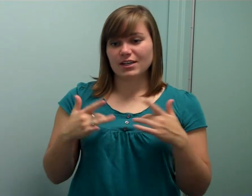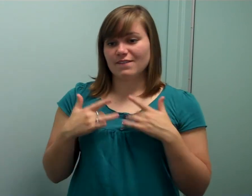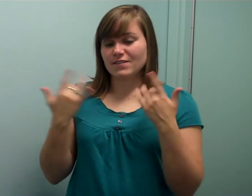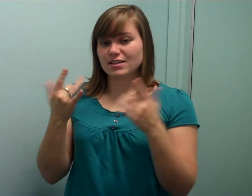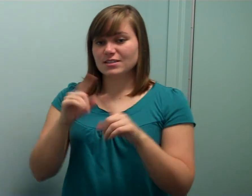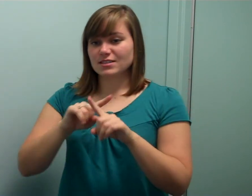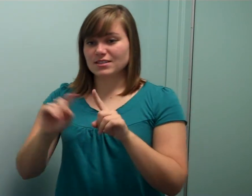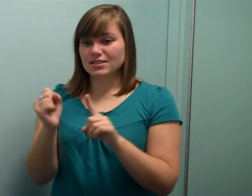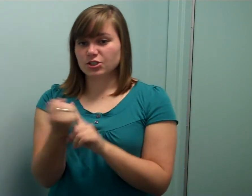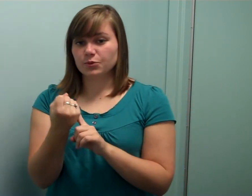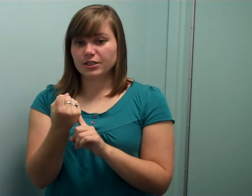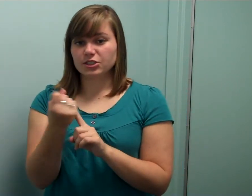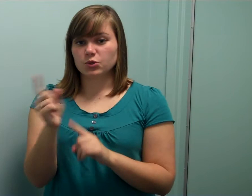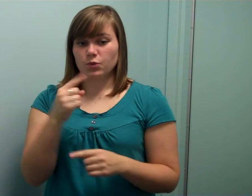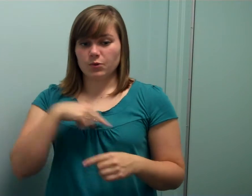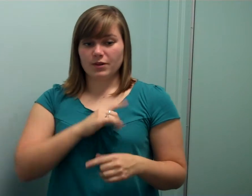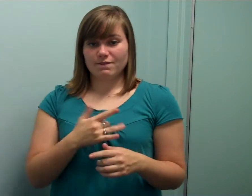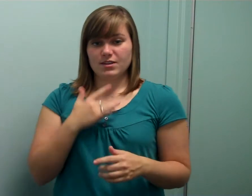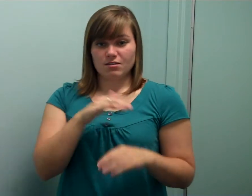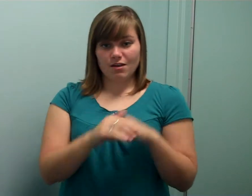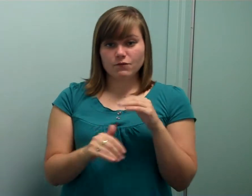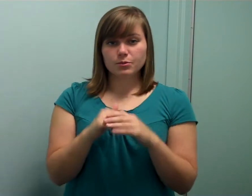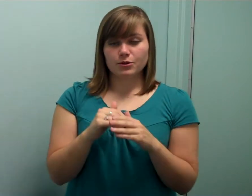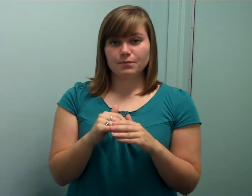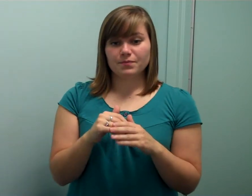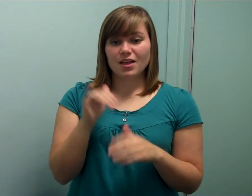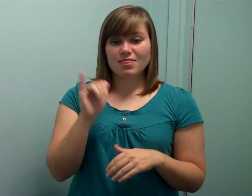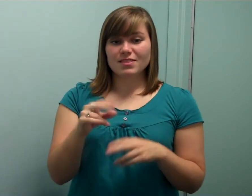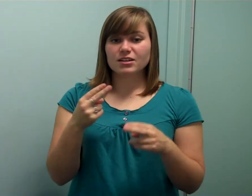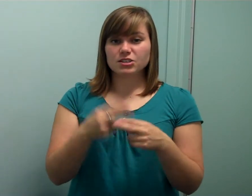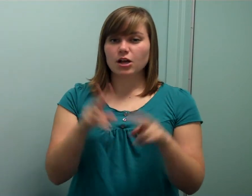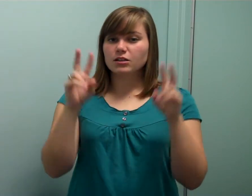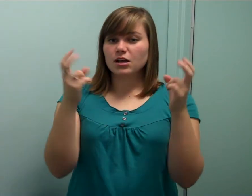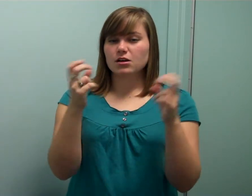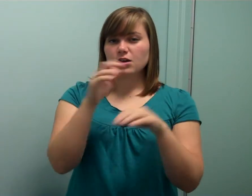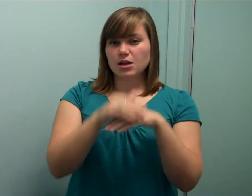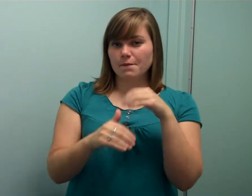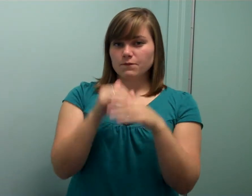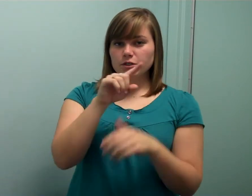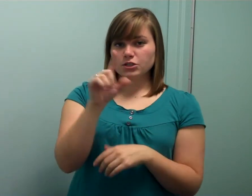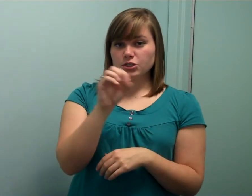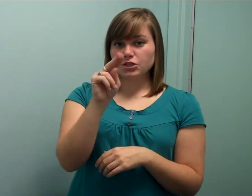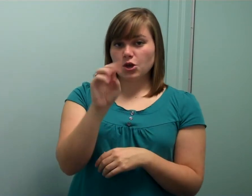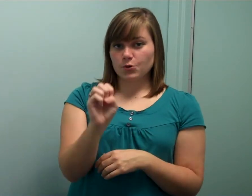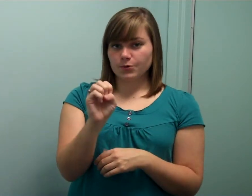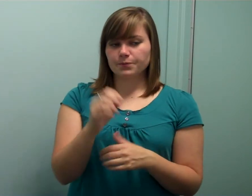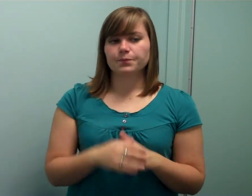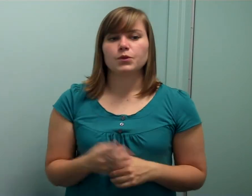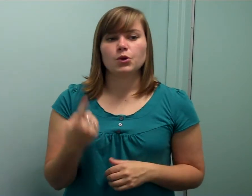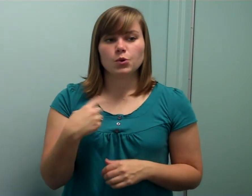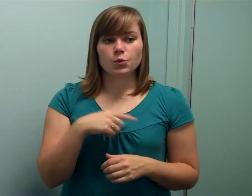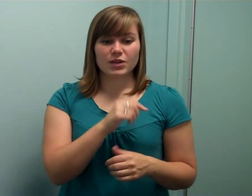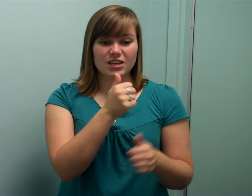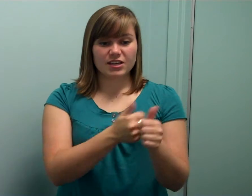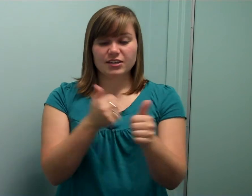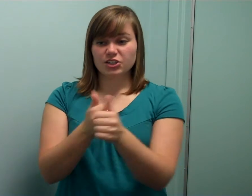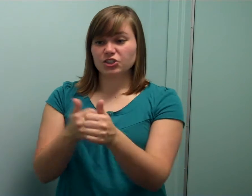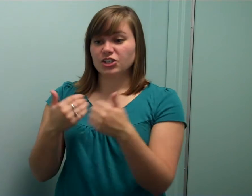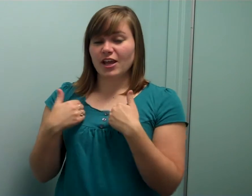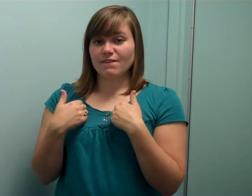with which we're comfortable. This is known as our comfort zone. We each have a very unique comfort zone based on